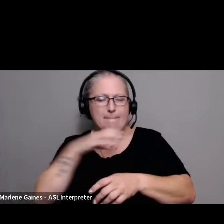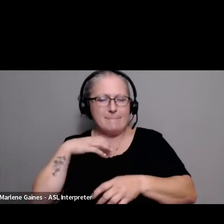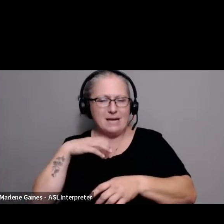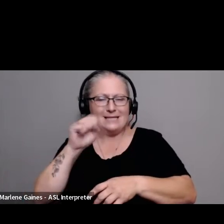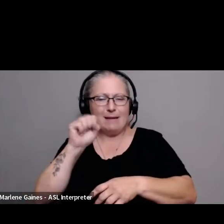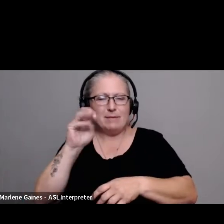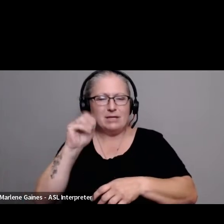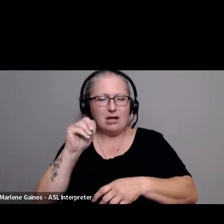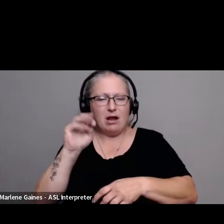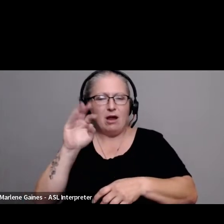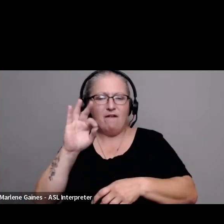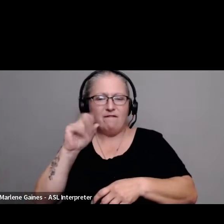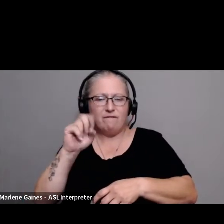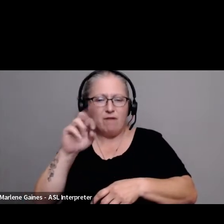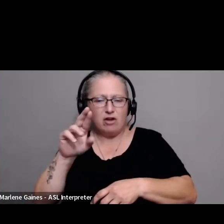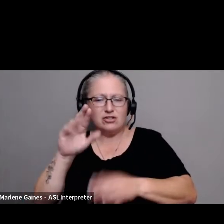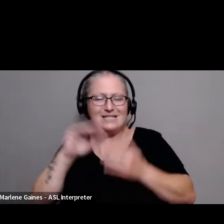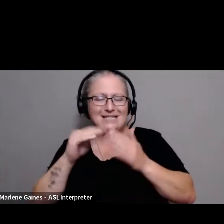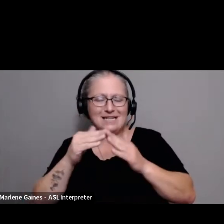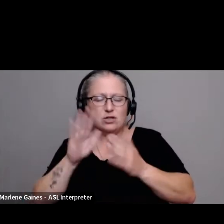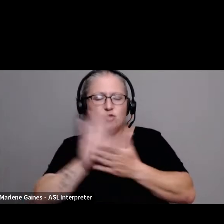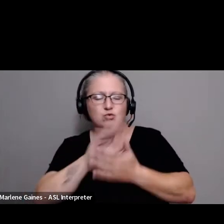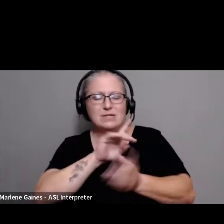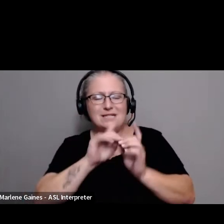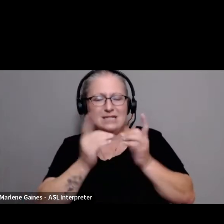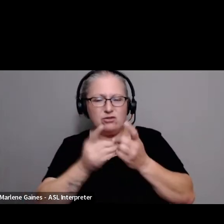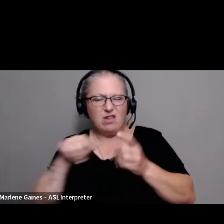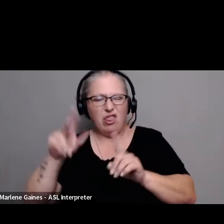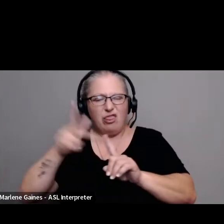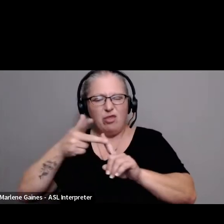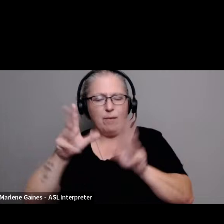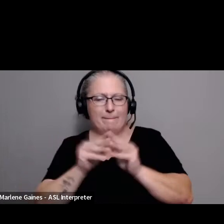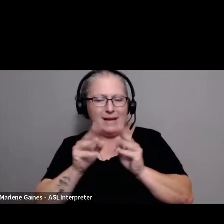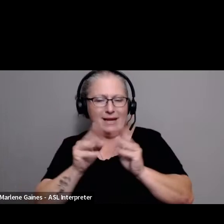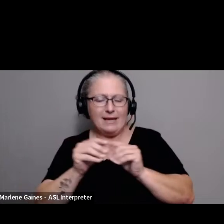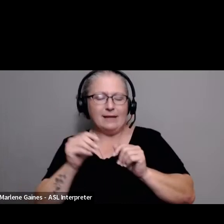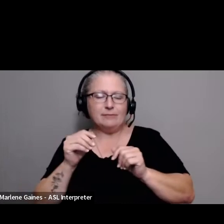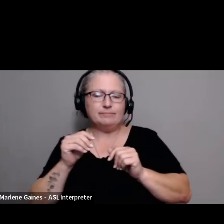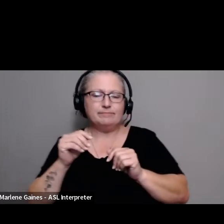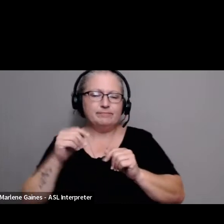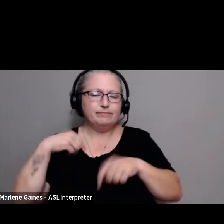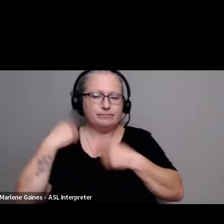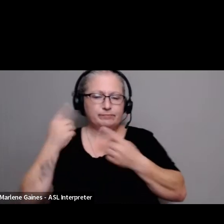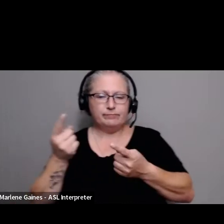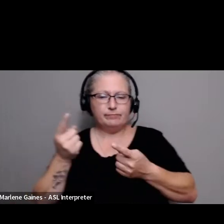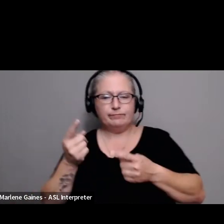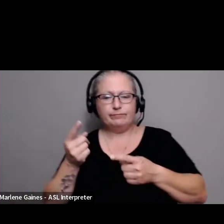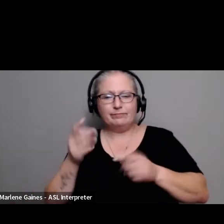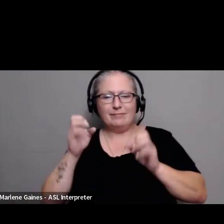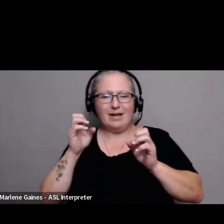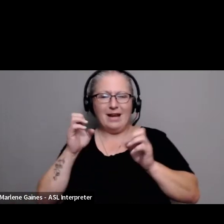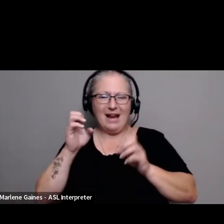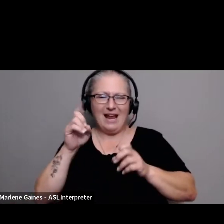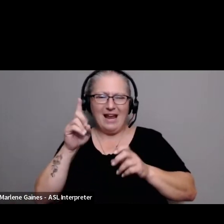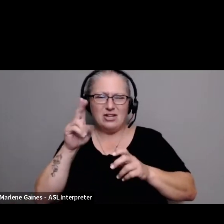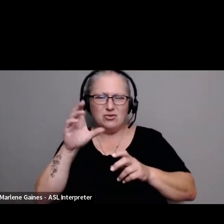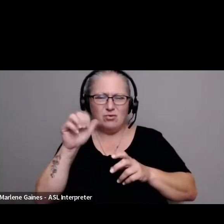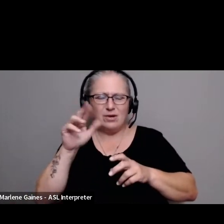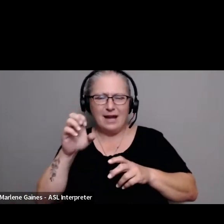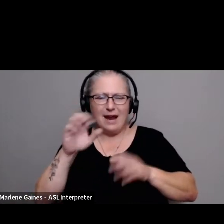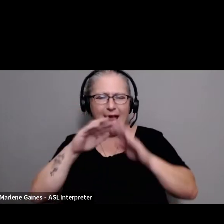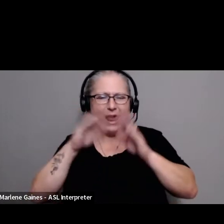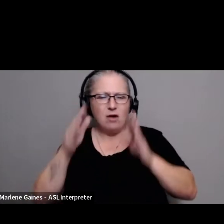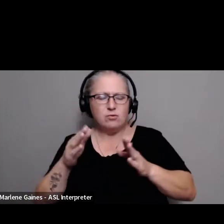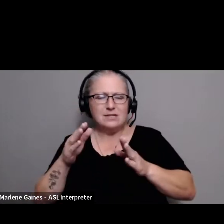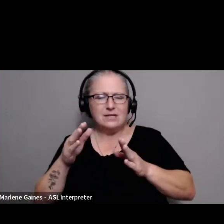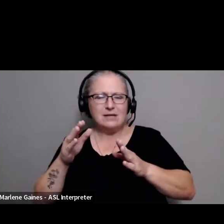Mateo Foster City School District. They have a committee. This is the third meeting we've had so far, Educator Housing Task Force. And I